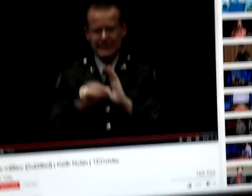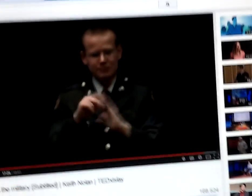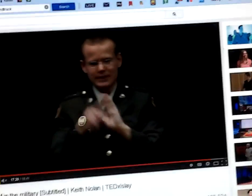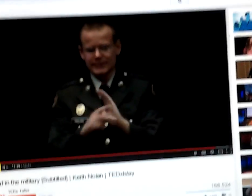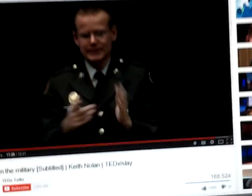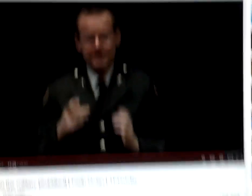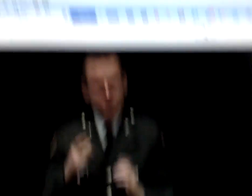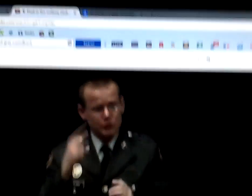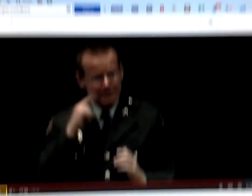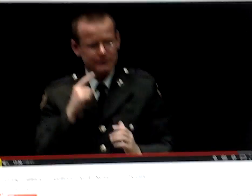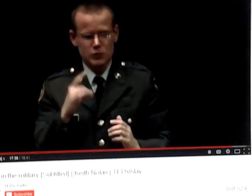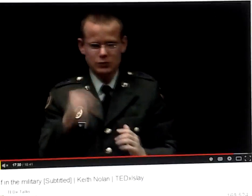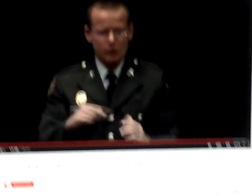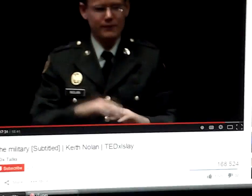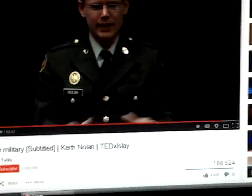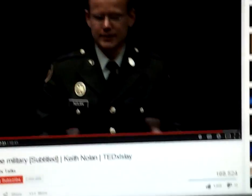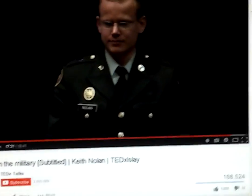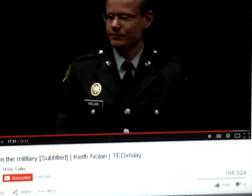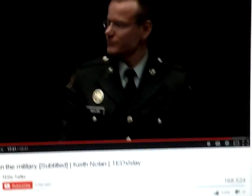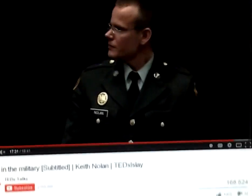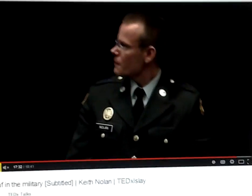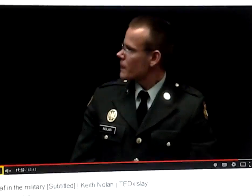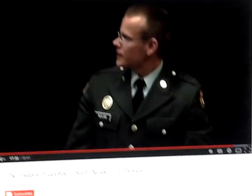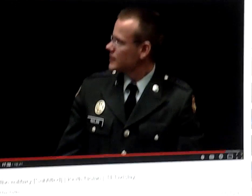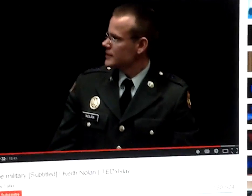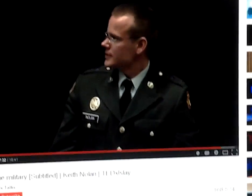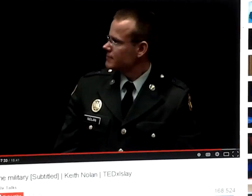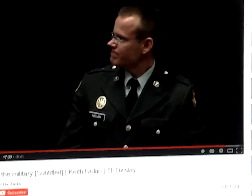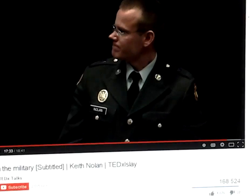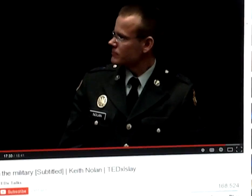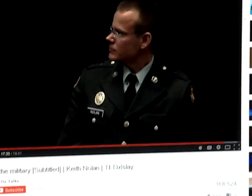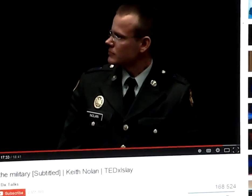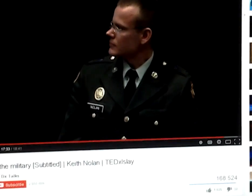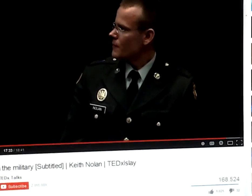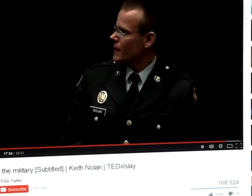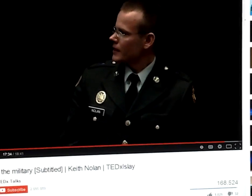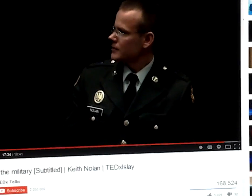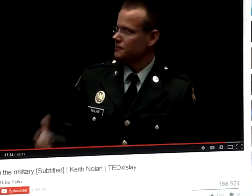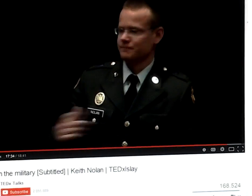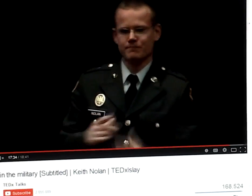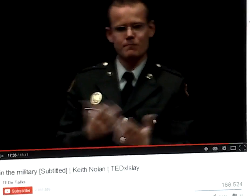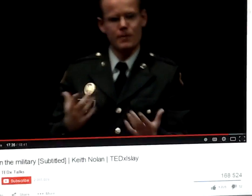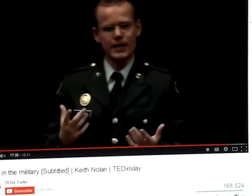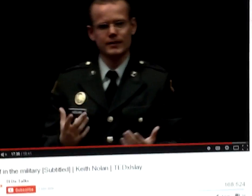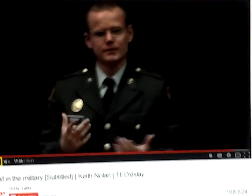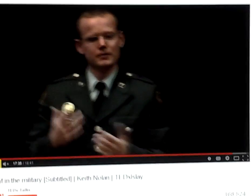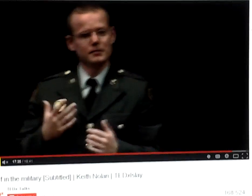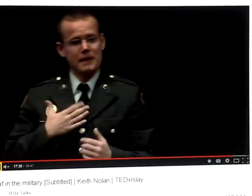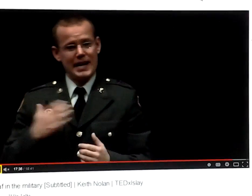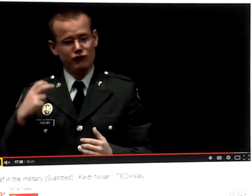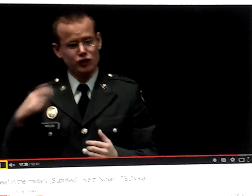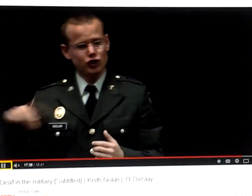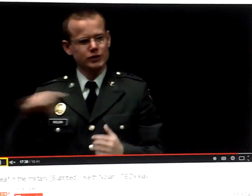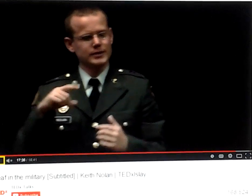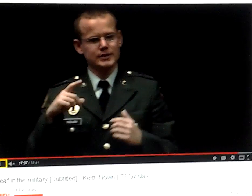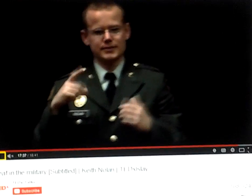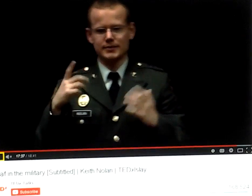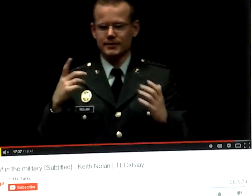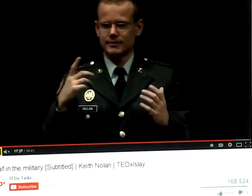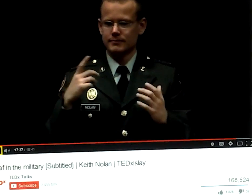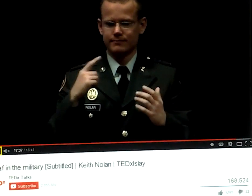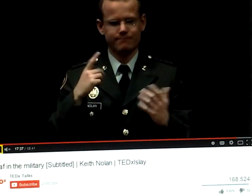My immediate above me, I had told him that I would need to leave, and he said, "Well, why?" And I said, "Well, the high boss told me I needed to pass